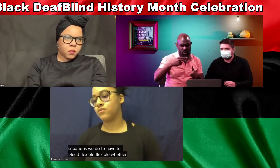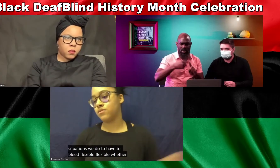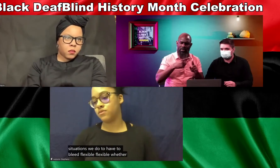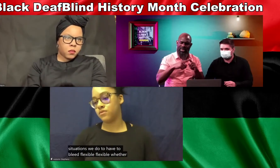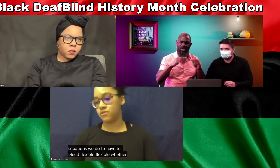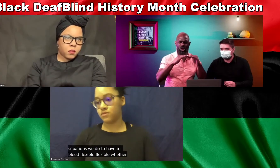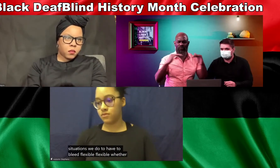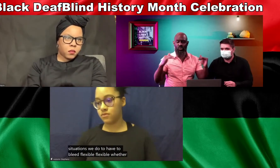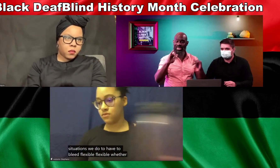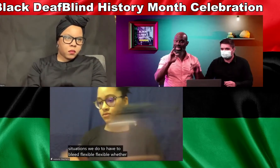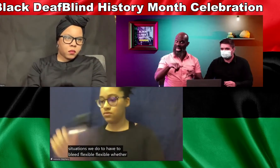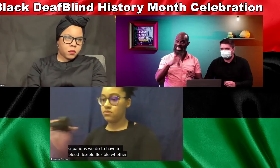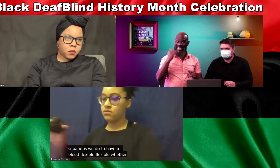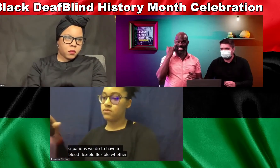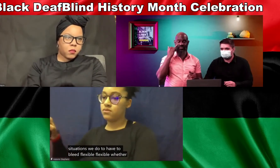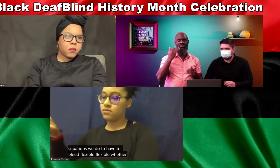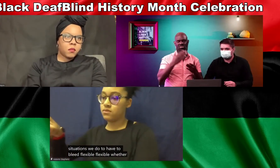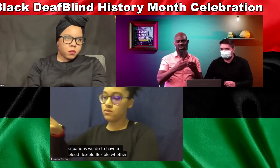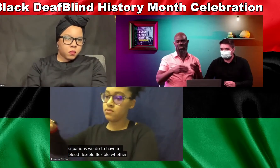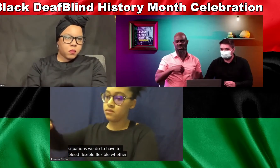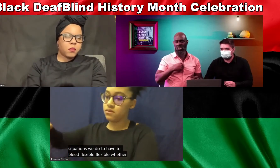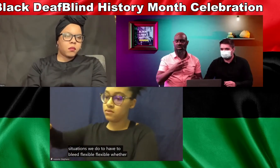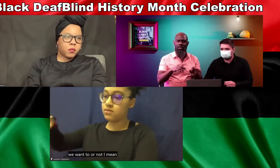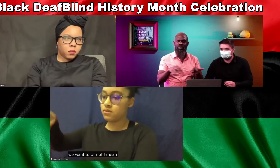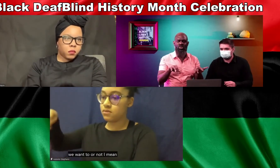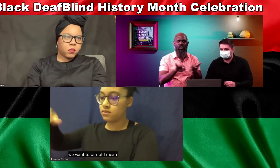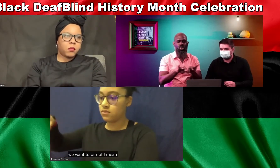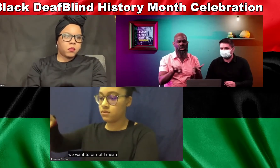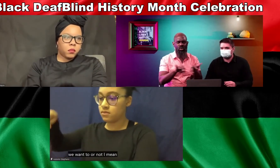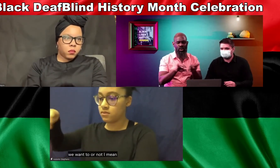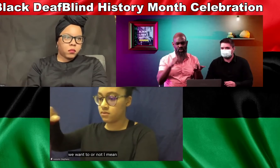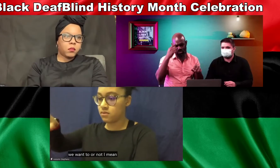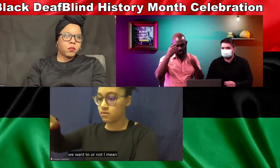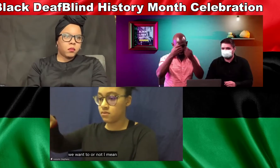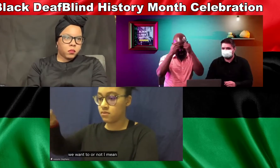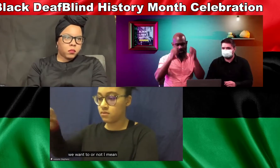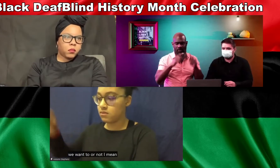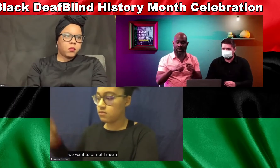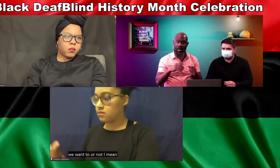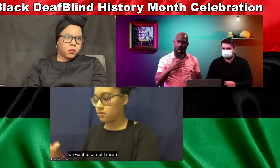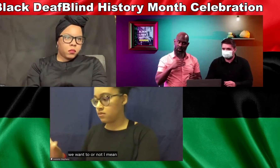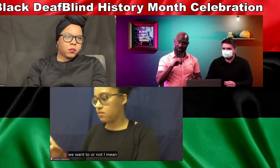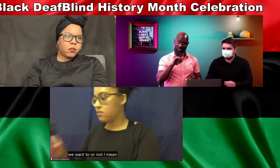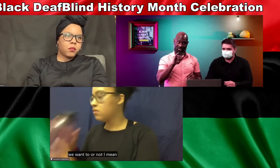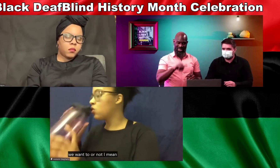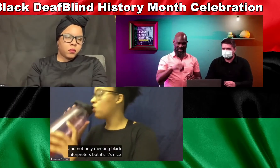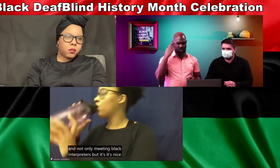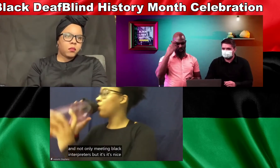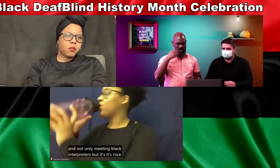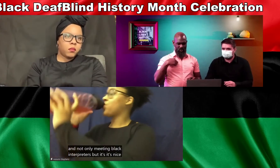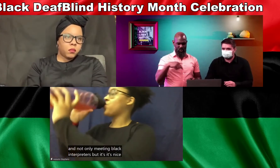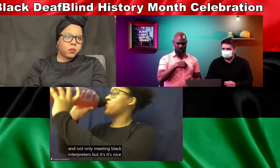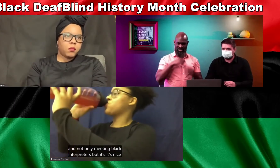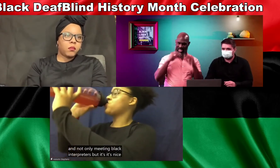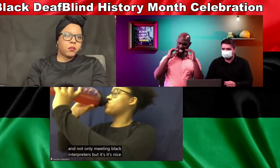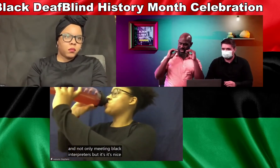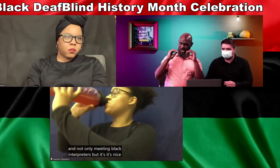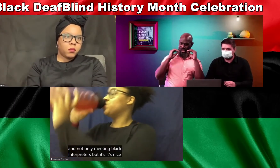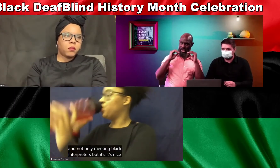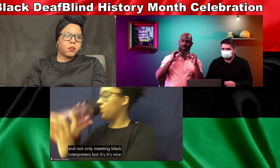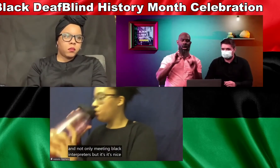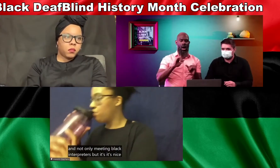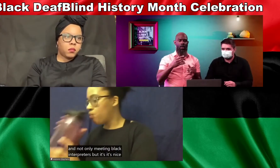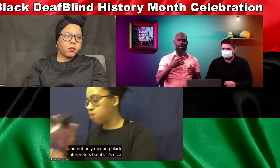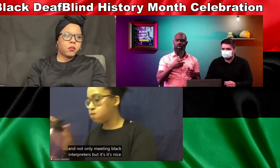mean, and not only needing Black interpreters, but it's nice to have a person of color in general, however